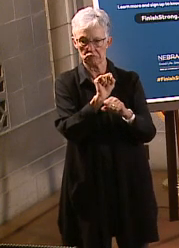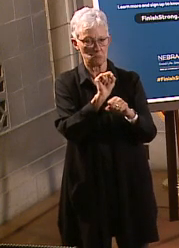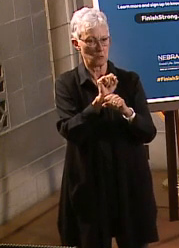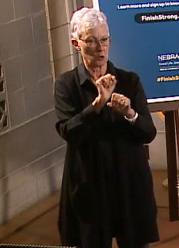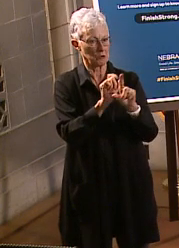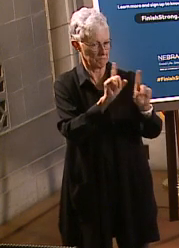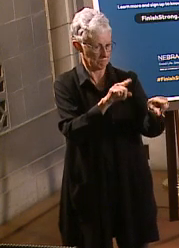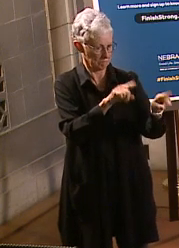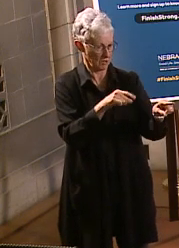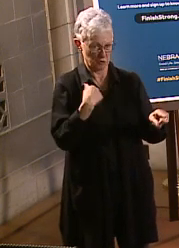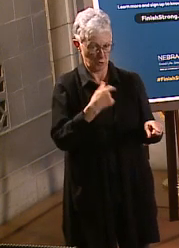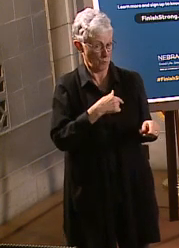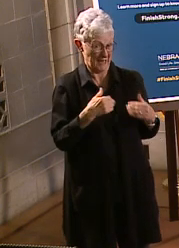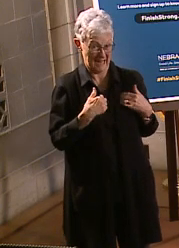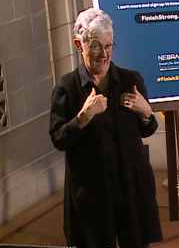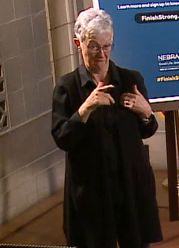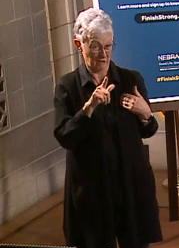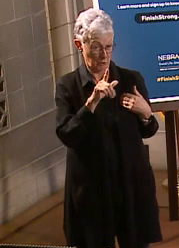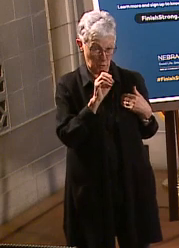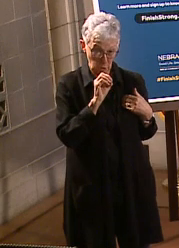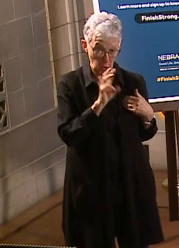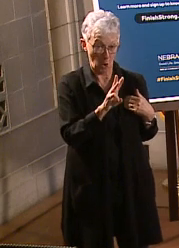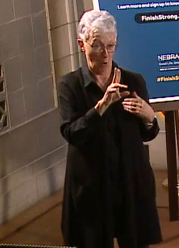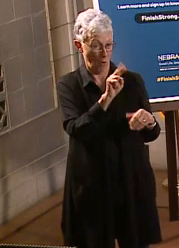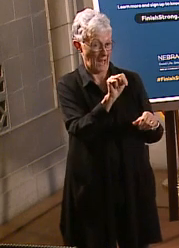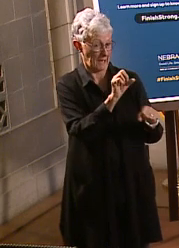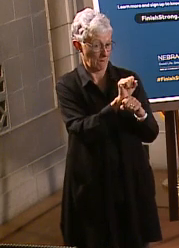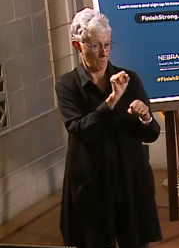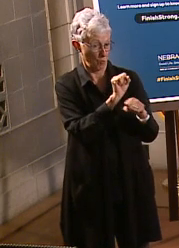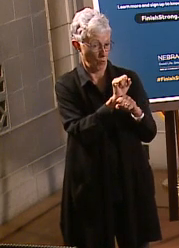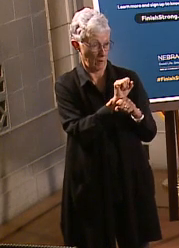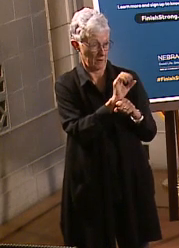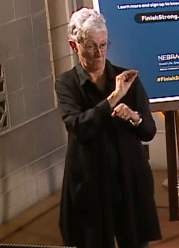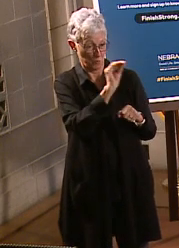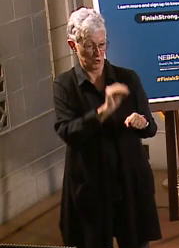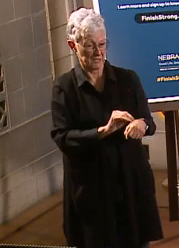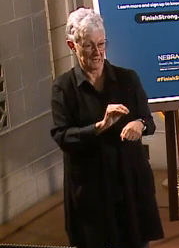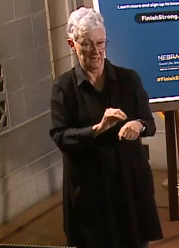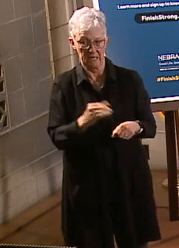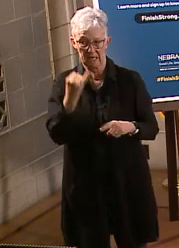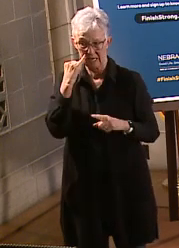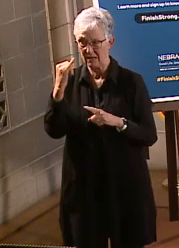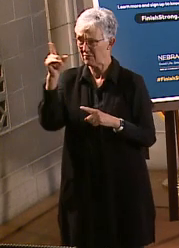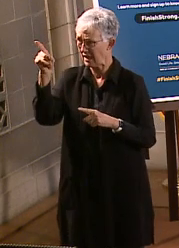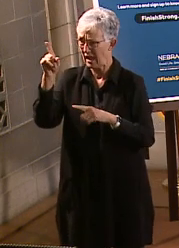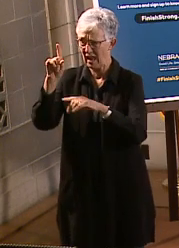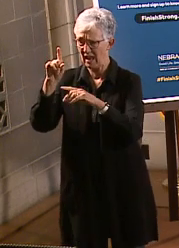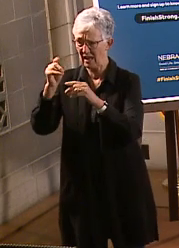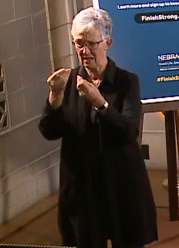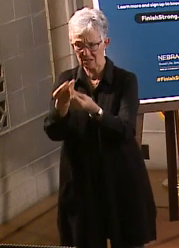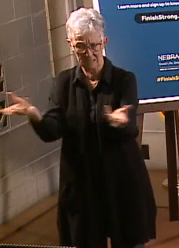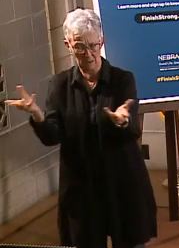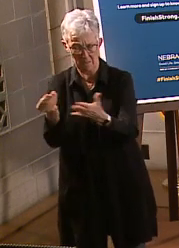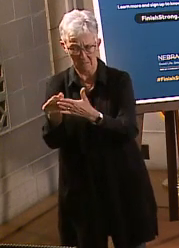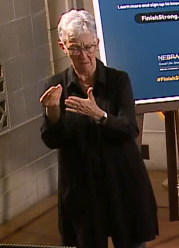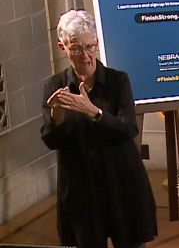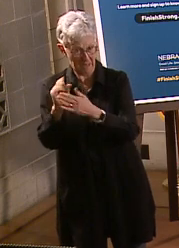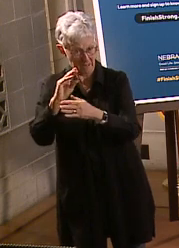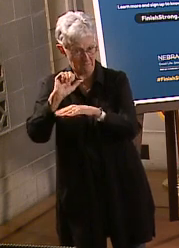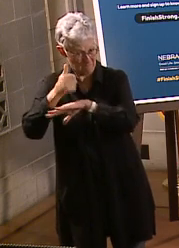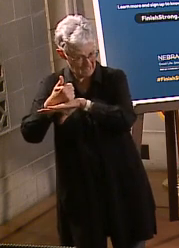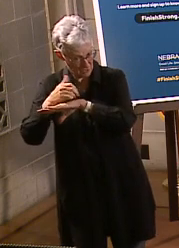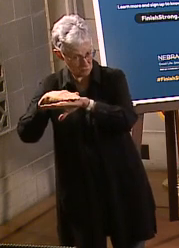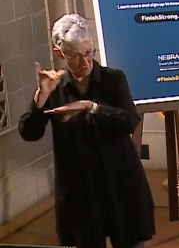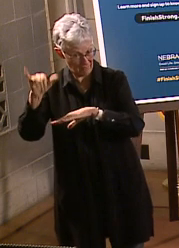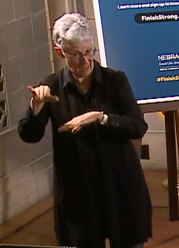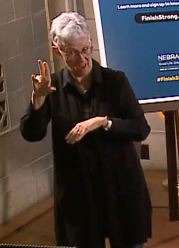row. If the federal government would distribute stimulus based upon unemployment rate, they're penalizing Nebraska and other states like Iowa and